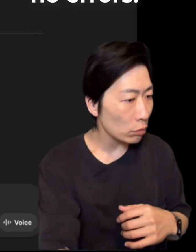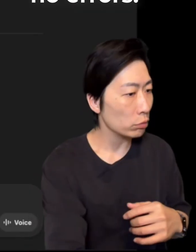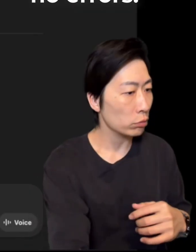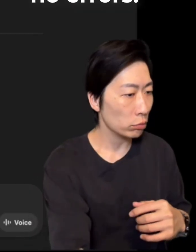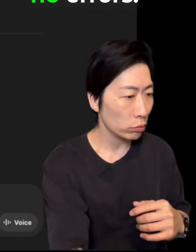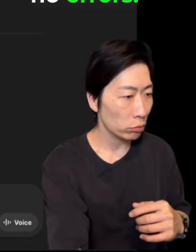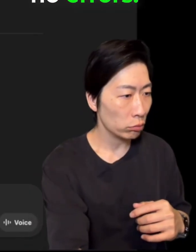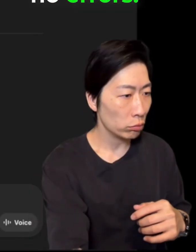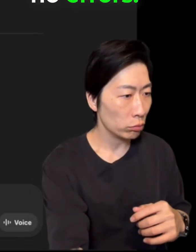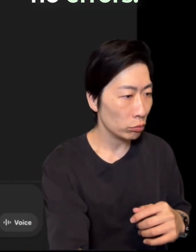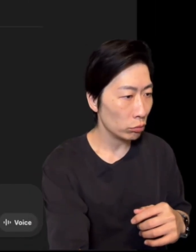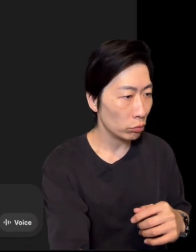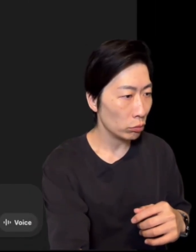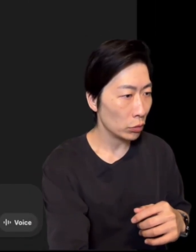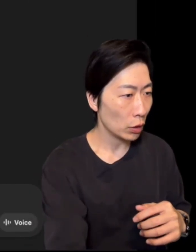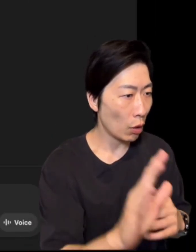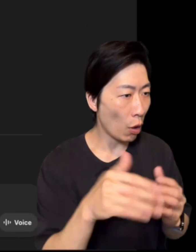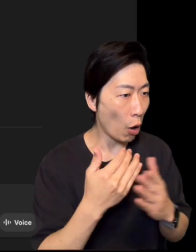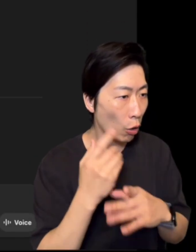No conflicts, no errors.